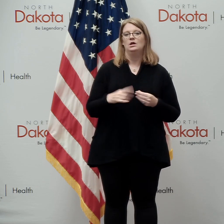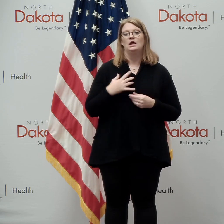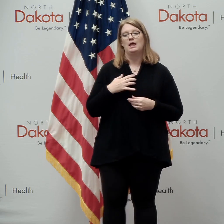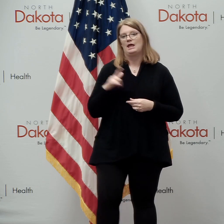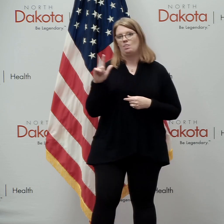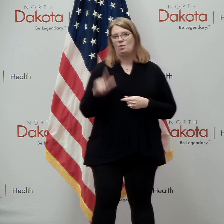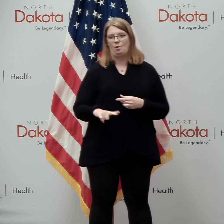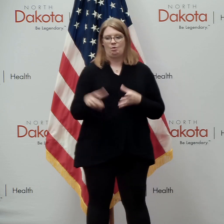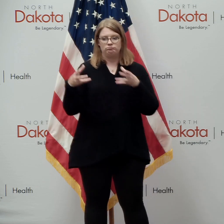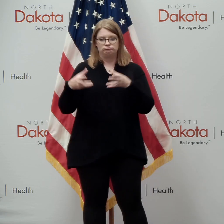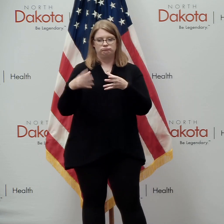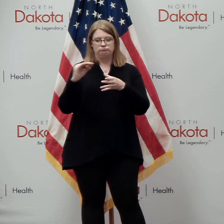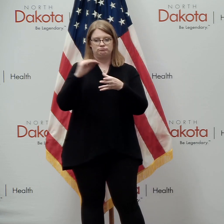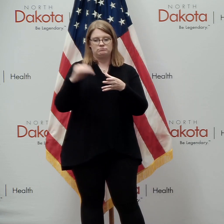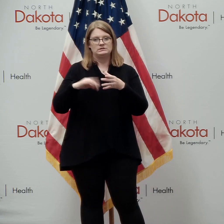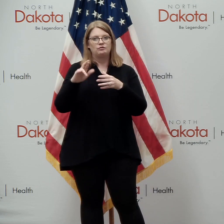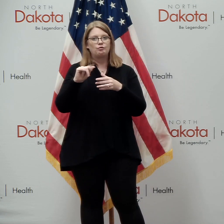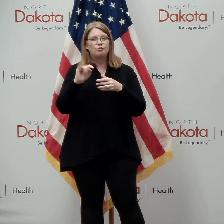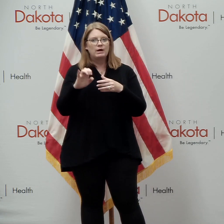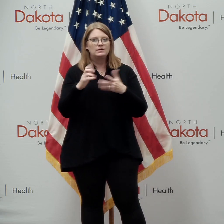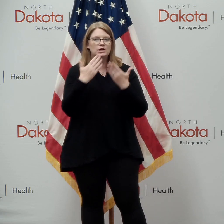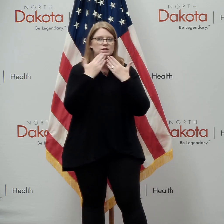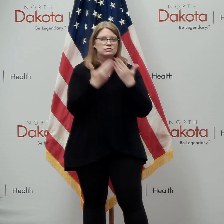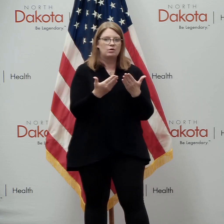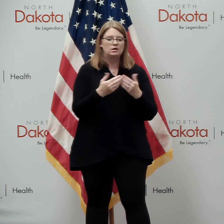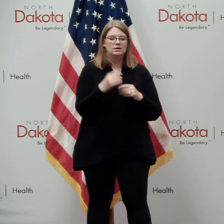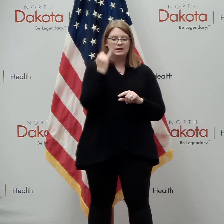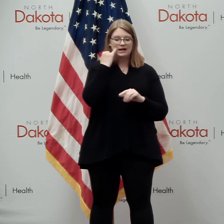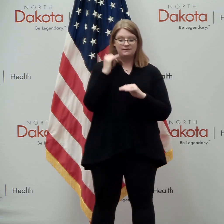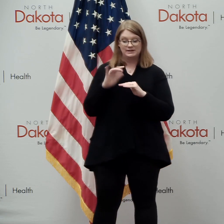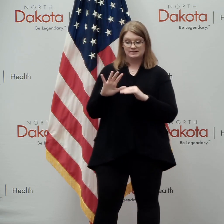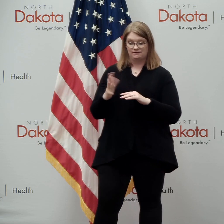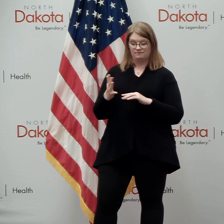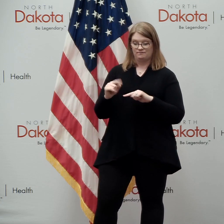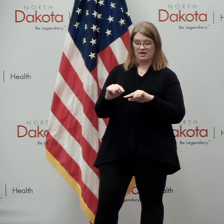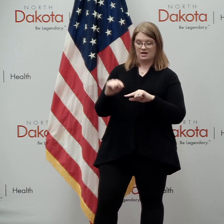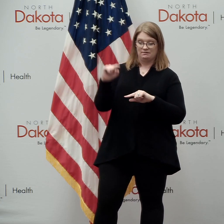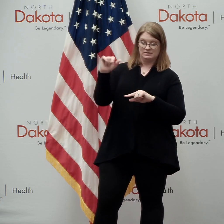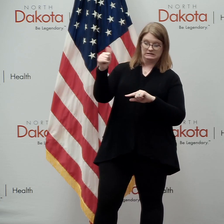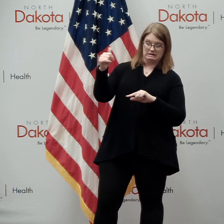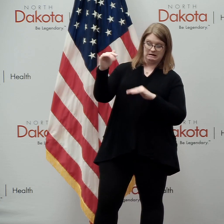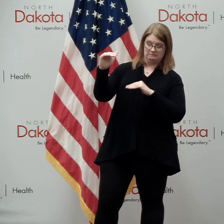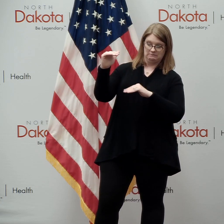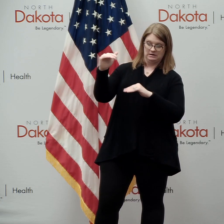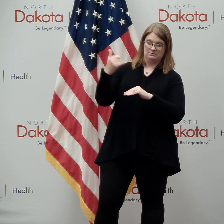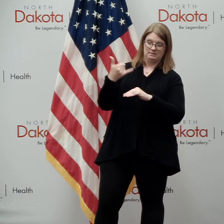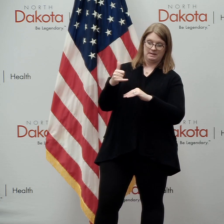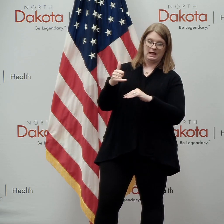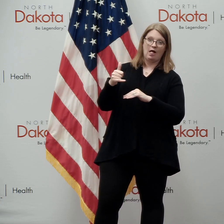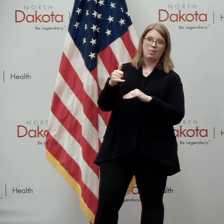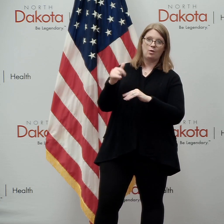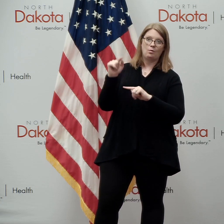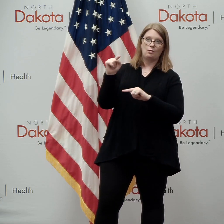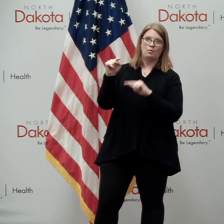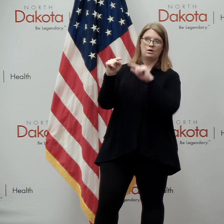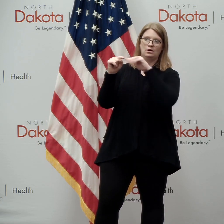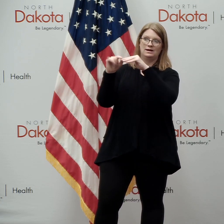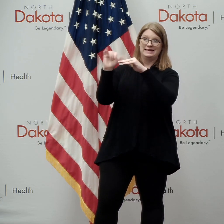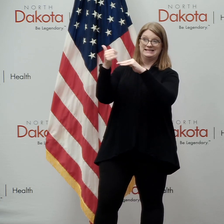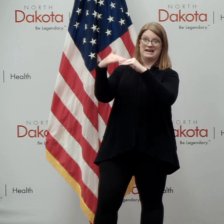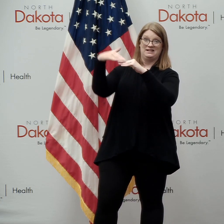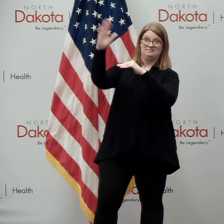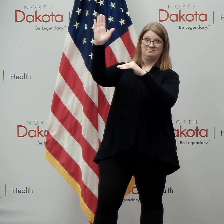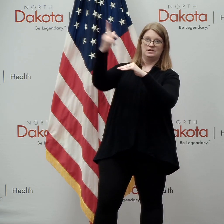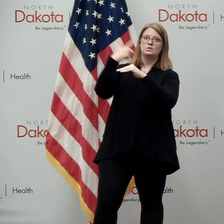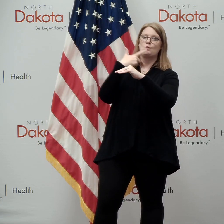positivity, then that's a good thing. If you're between 5 and 10, then we might be considered a yellow state, and if you're above 10, then